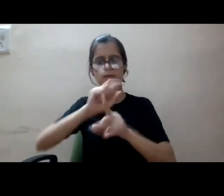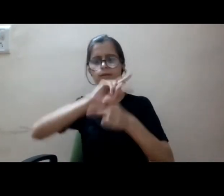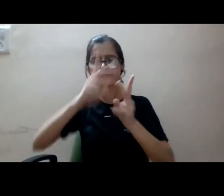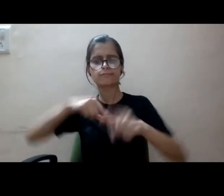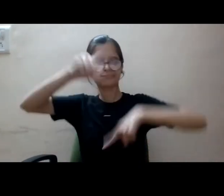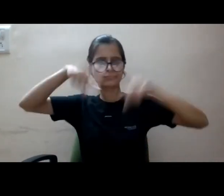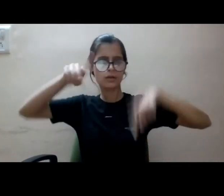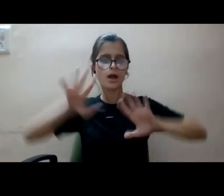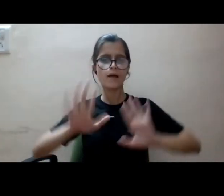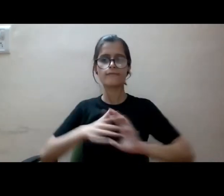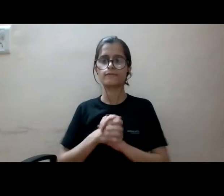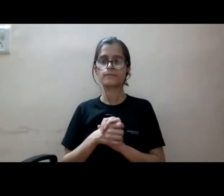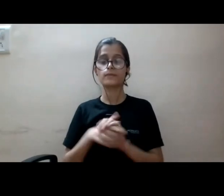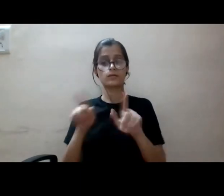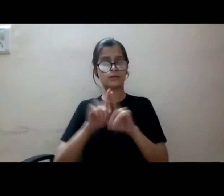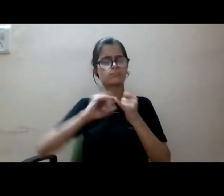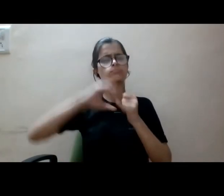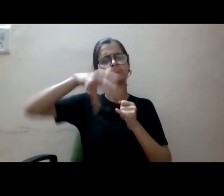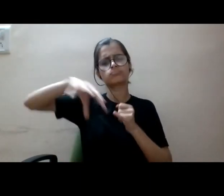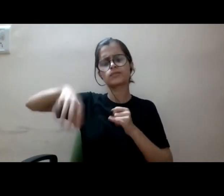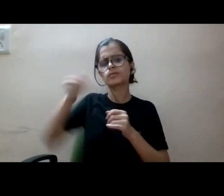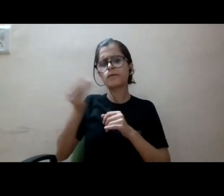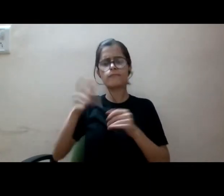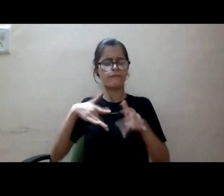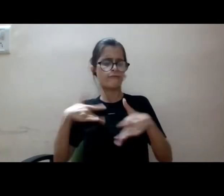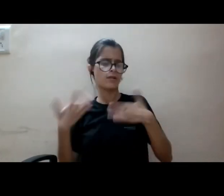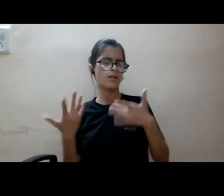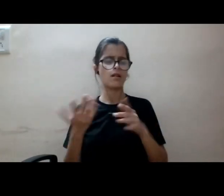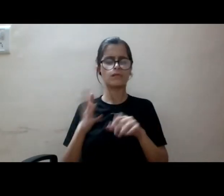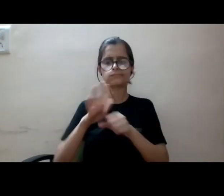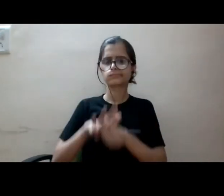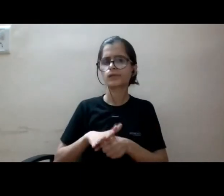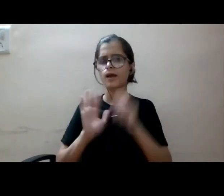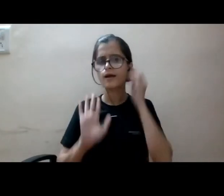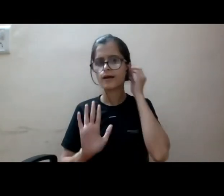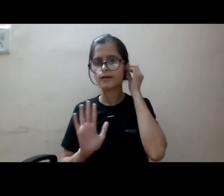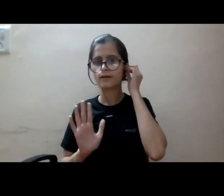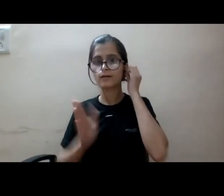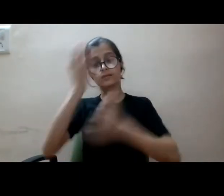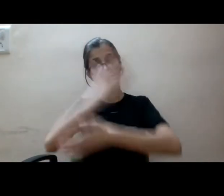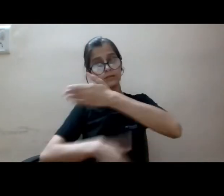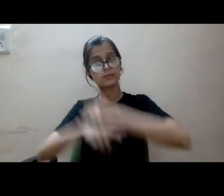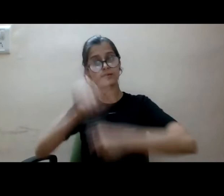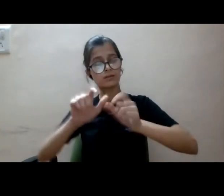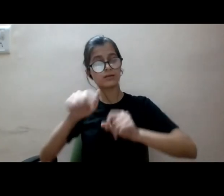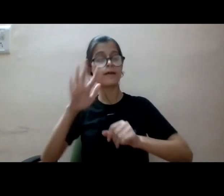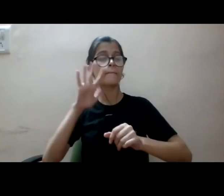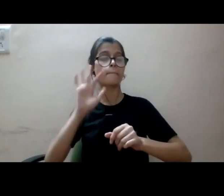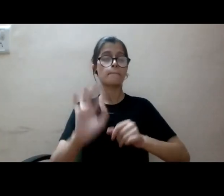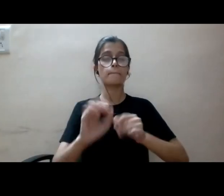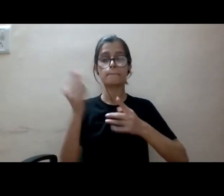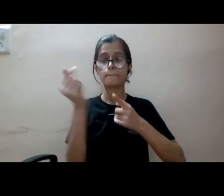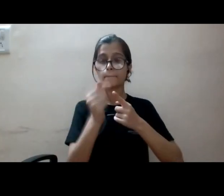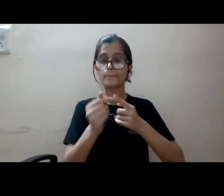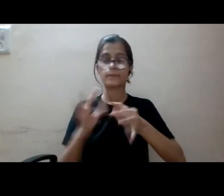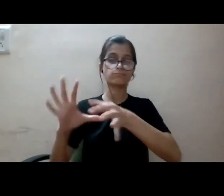as state oppression proves, disability is increasingly viewed as an important factor in